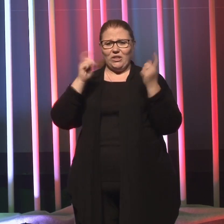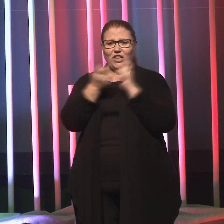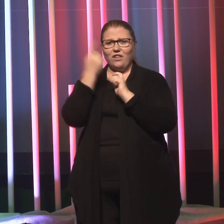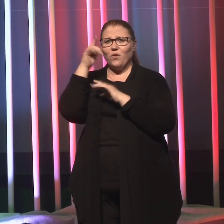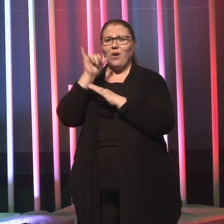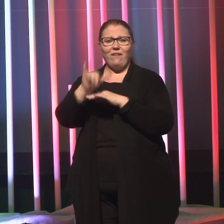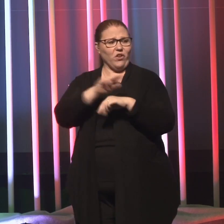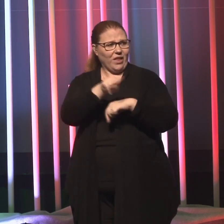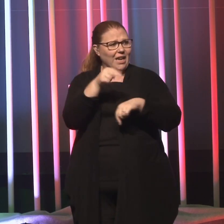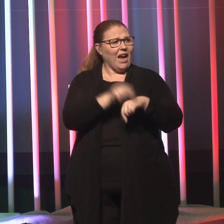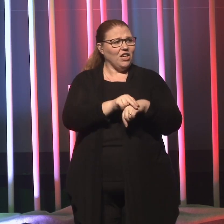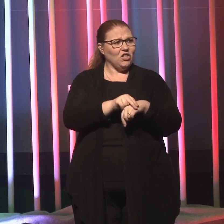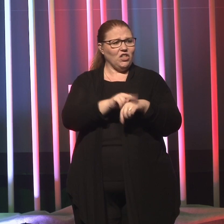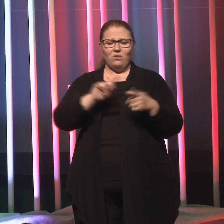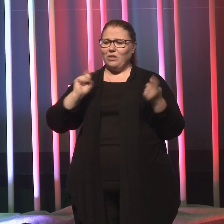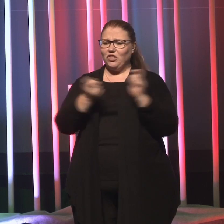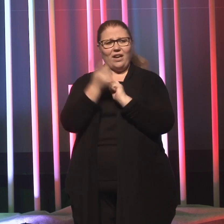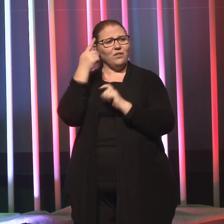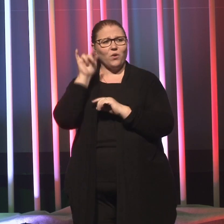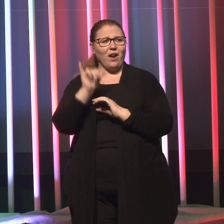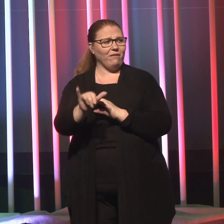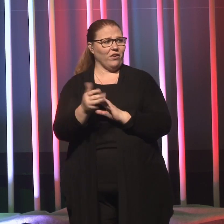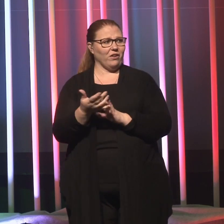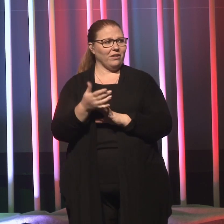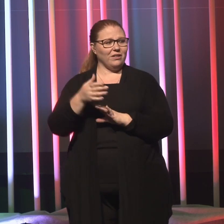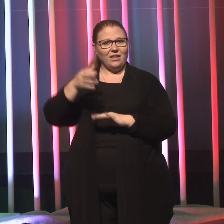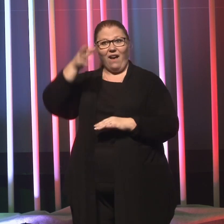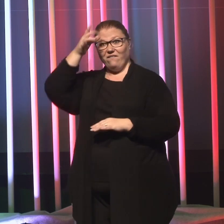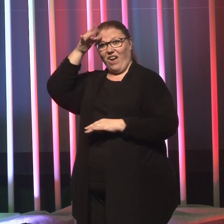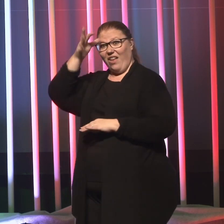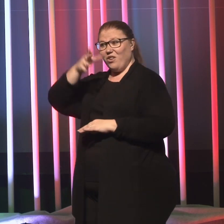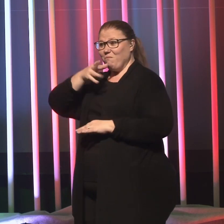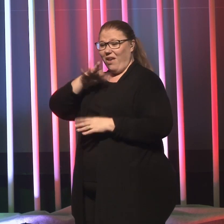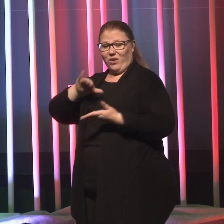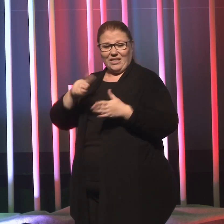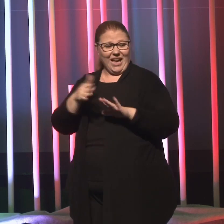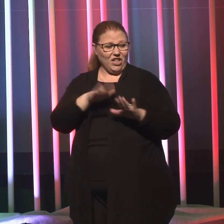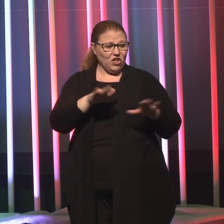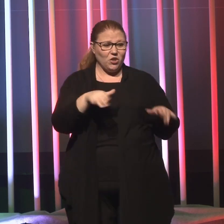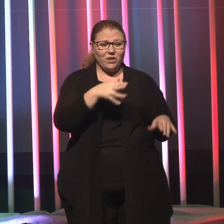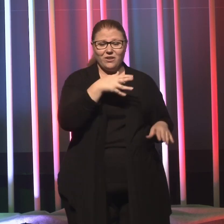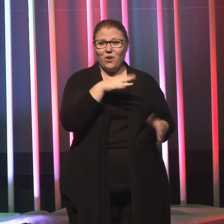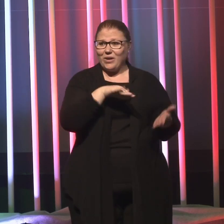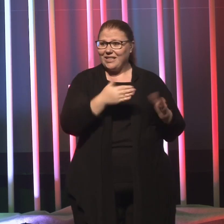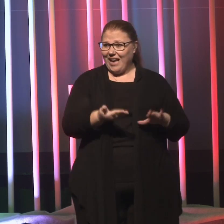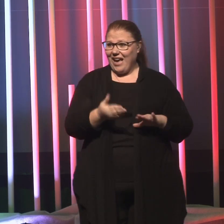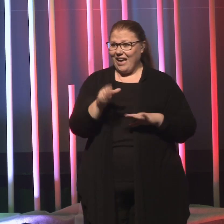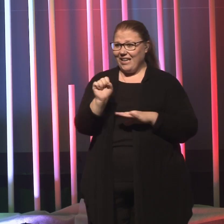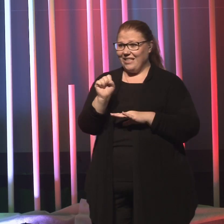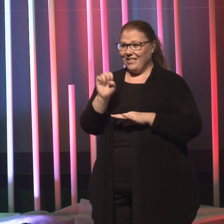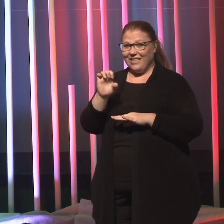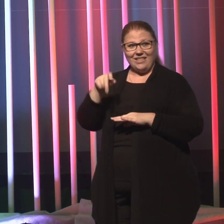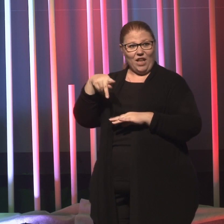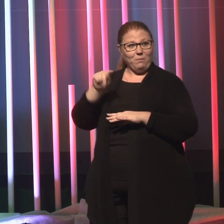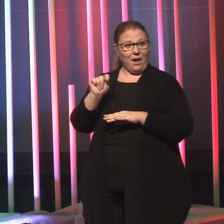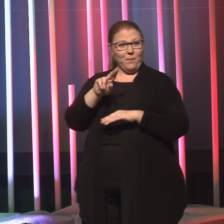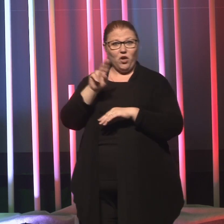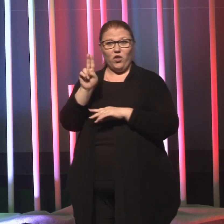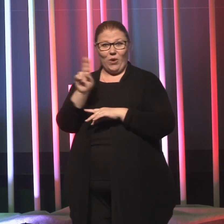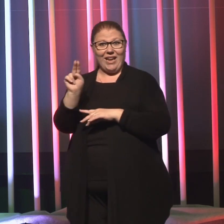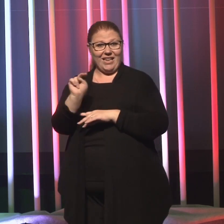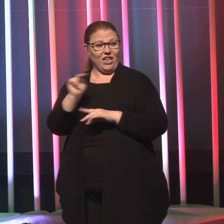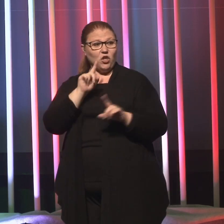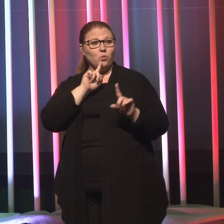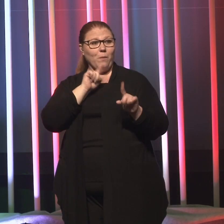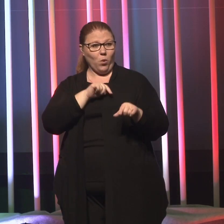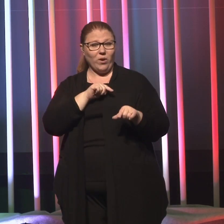A nation would be forever changed. Fathers would die, mothers would die, children would die. In fact, as of September, the United Nations has reported